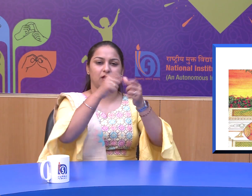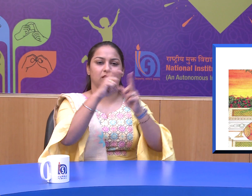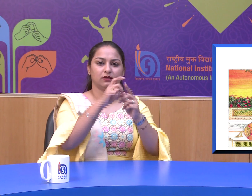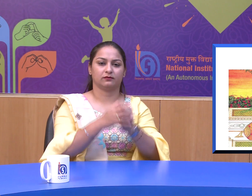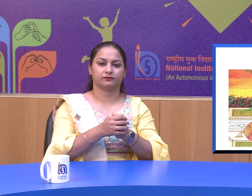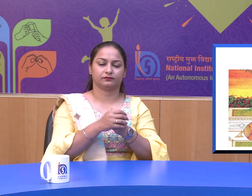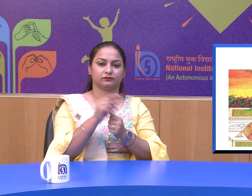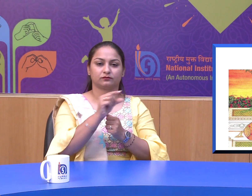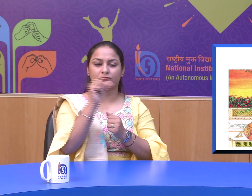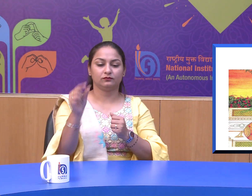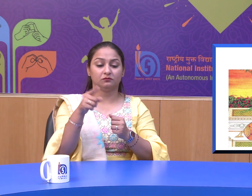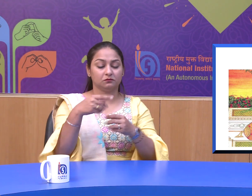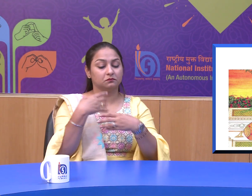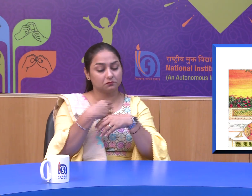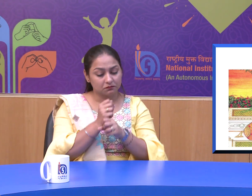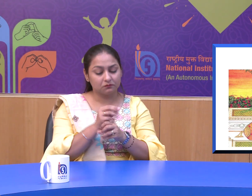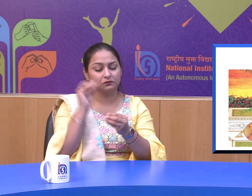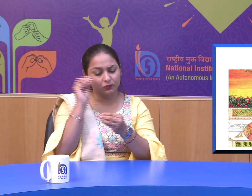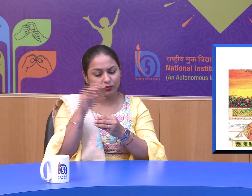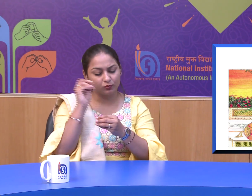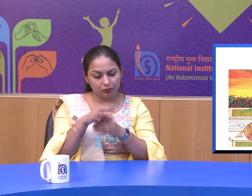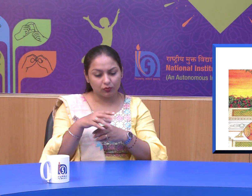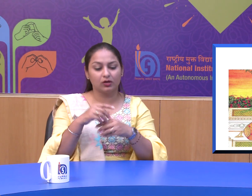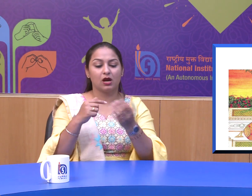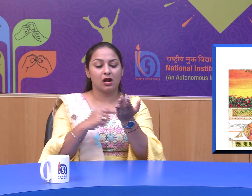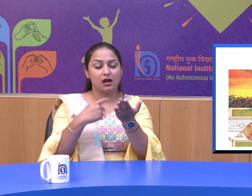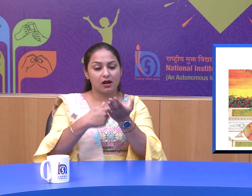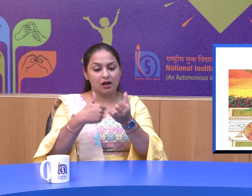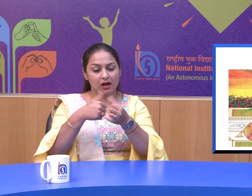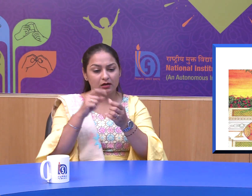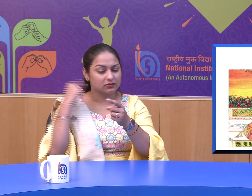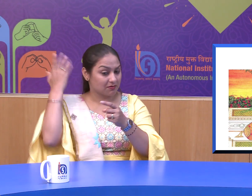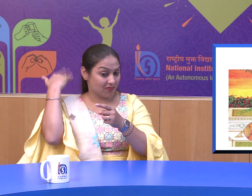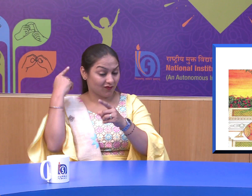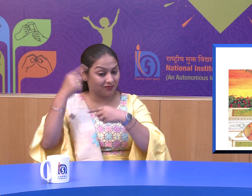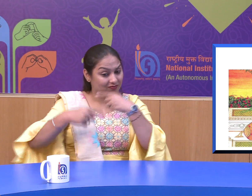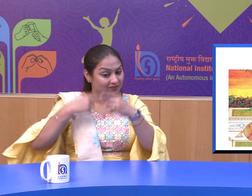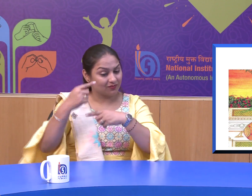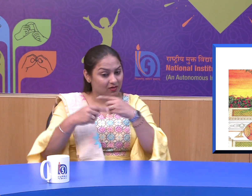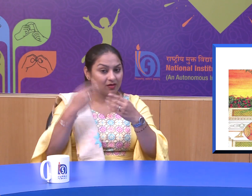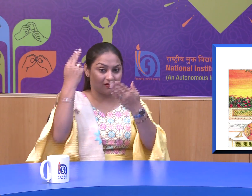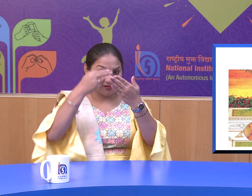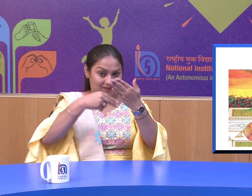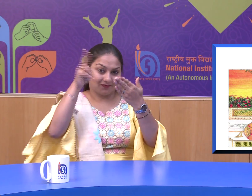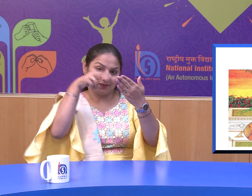who nurtured the traditions of painting manuscript. An example